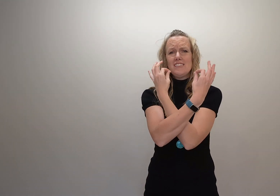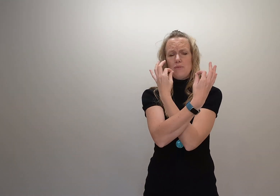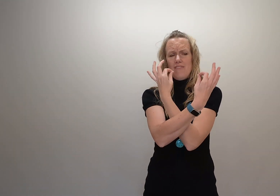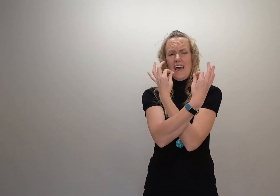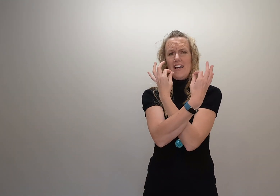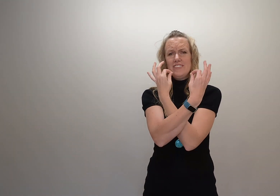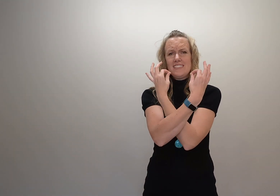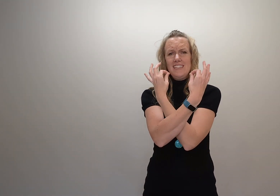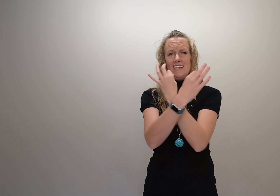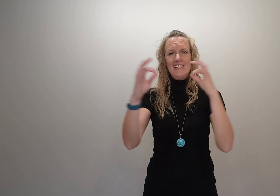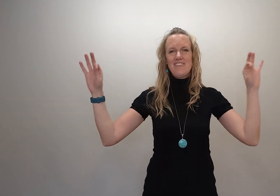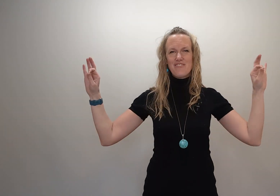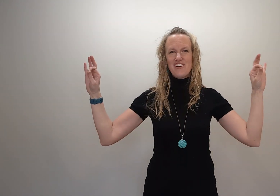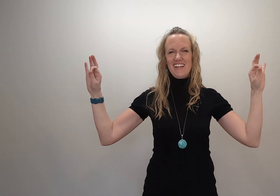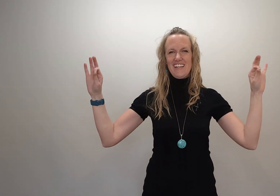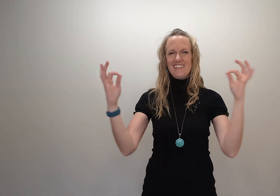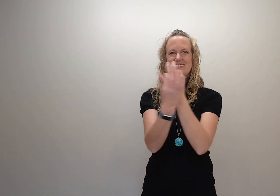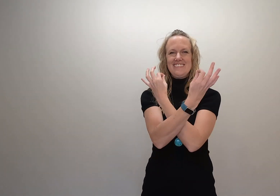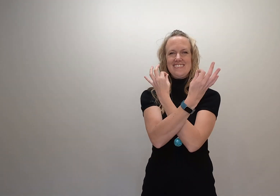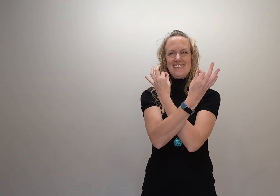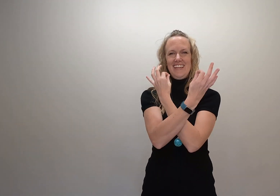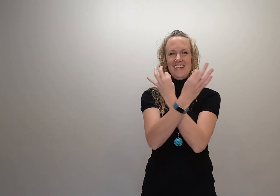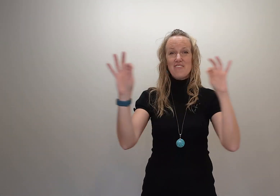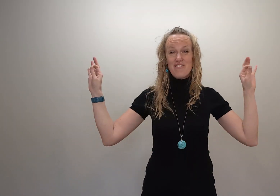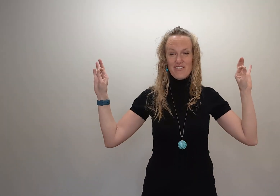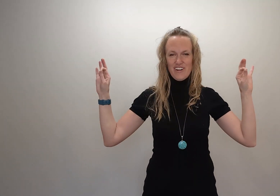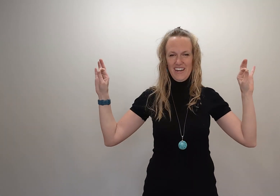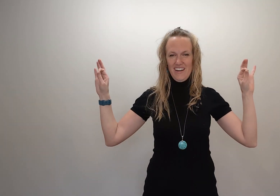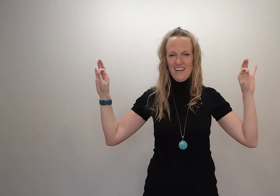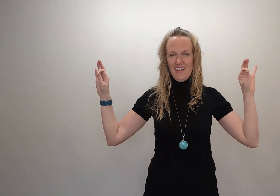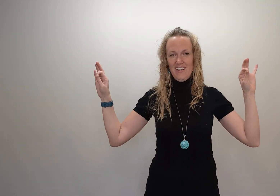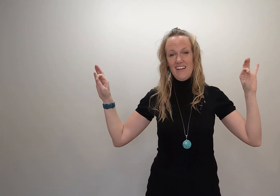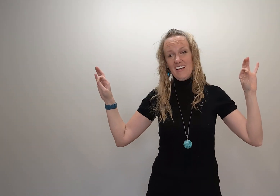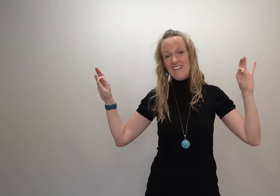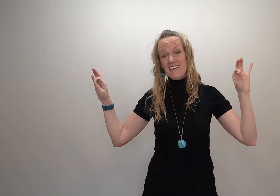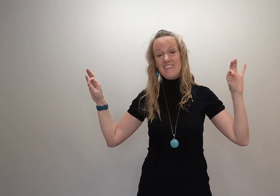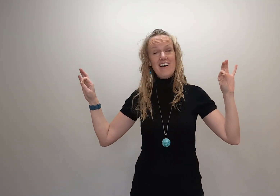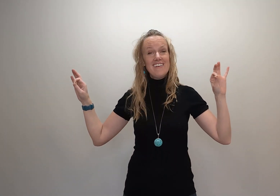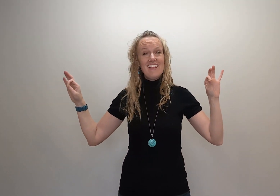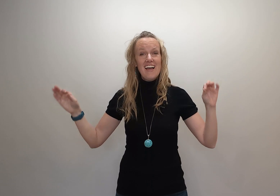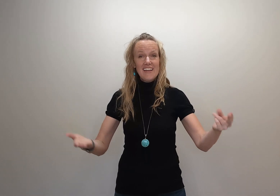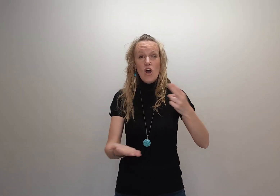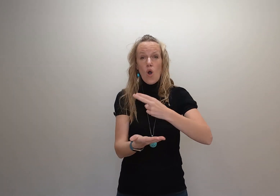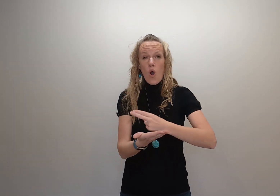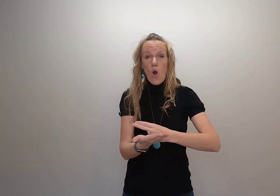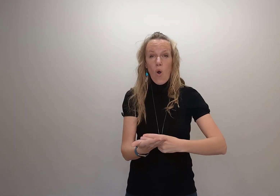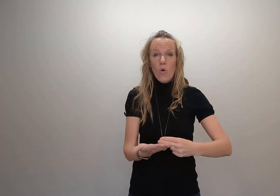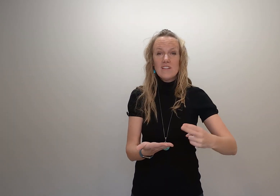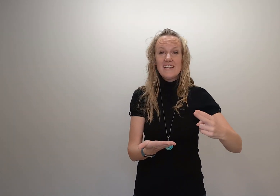So we have F's, free. Okay, free. And then the final line,